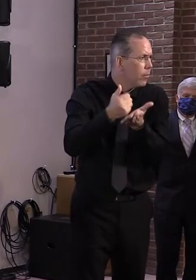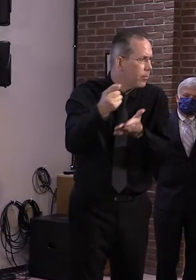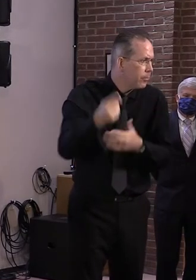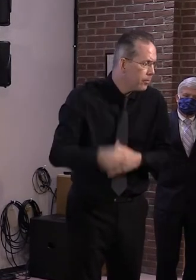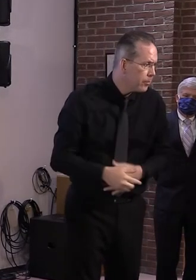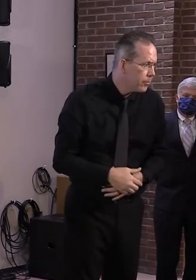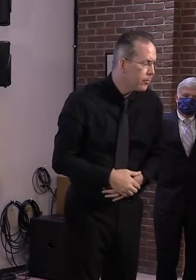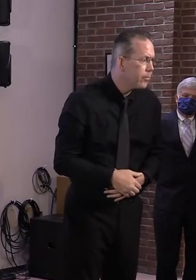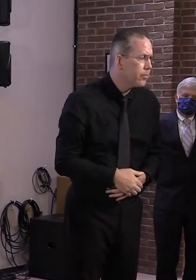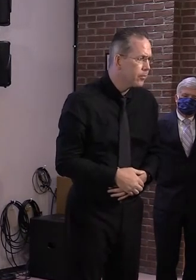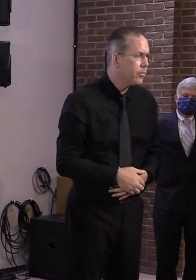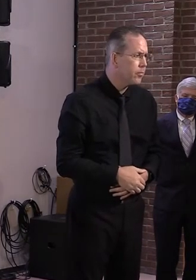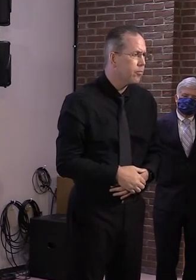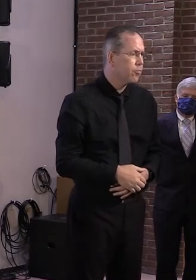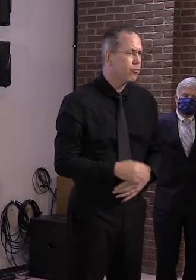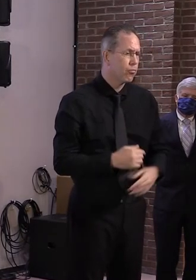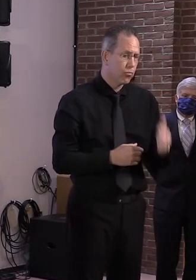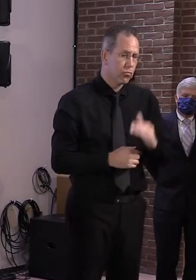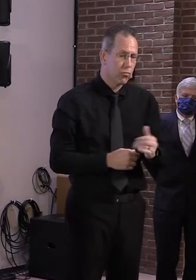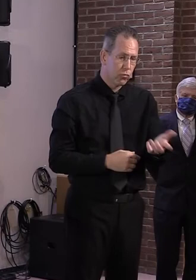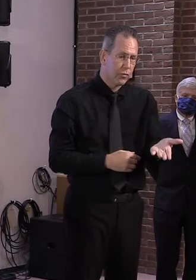Bridget, the Milton Independent.